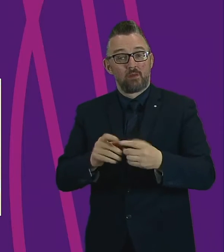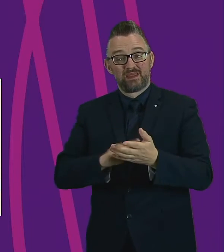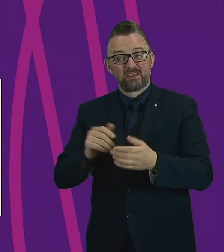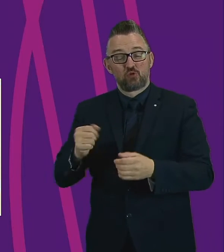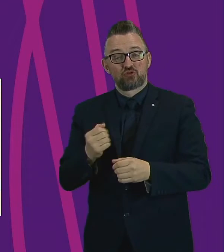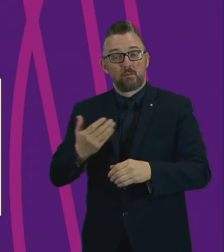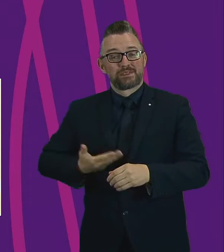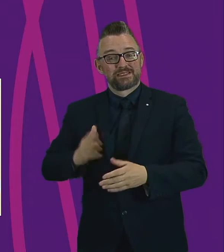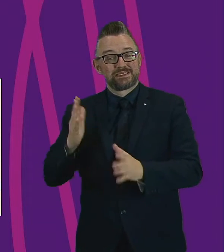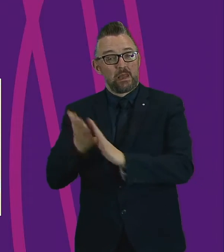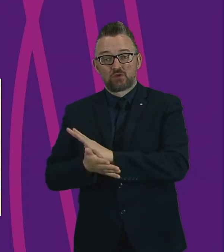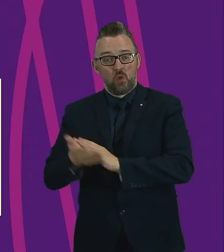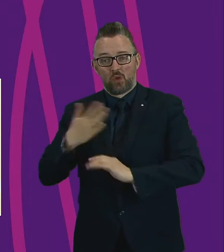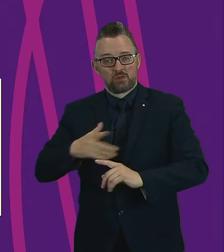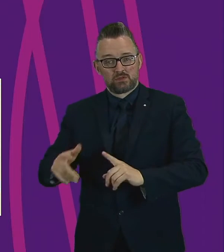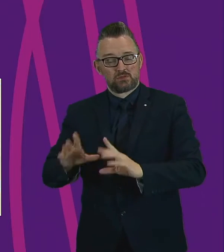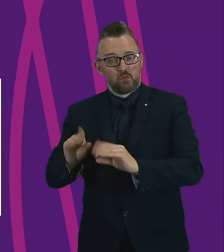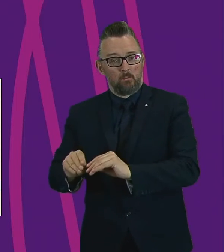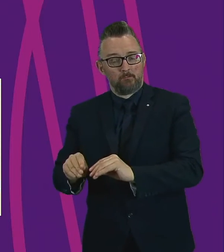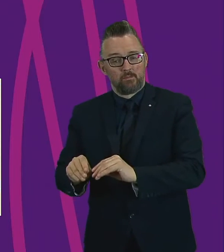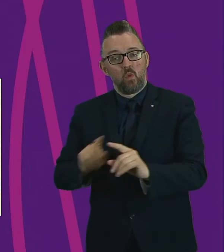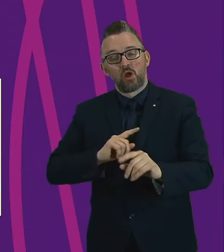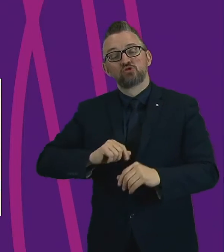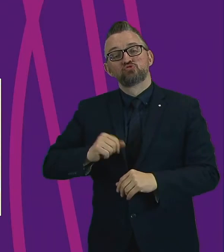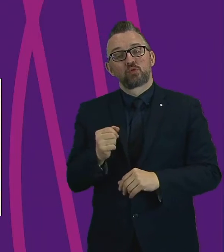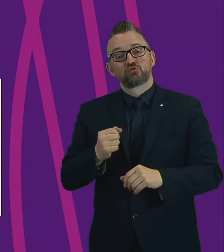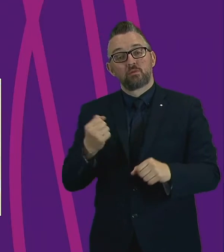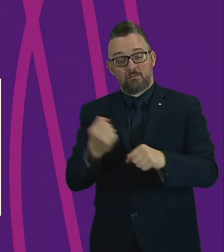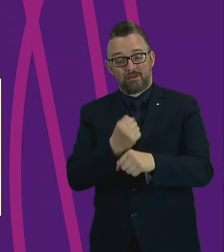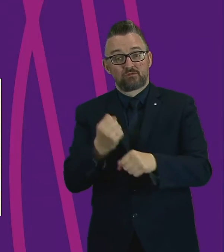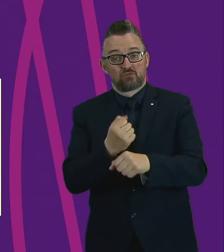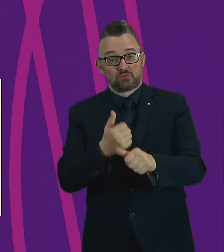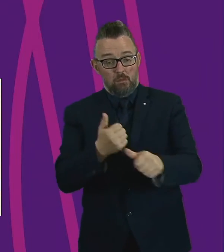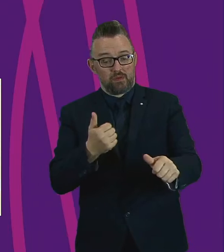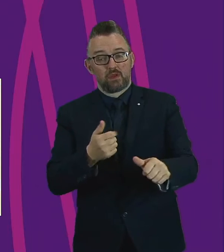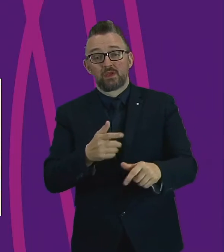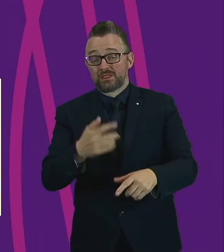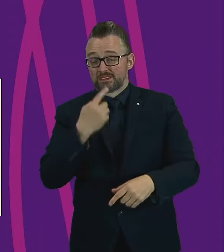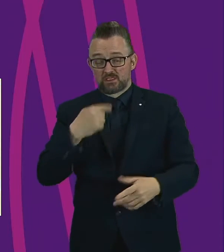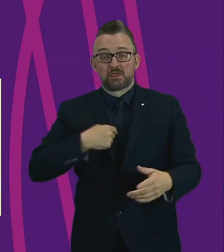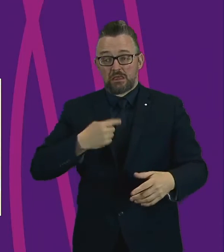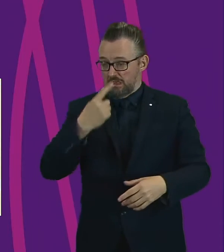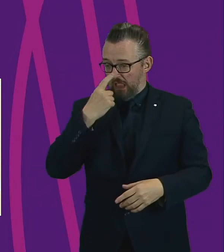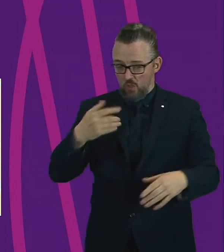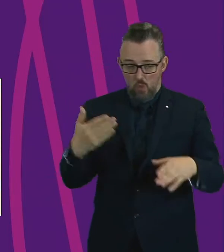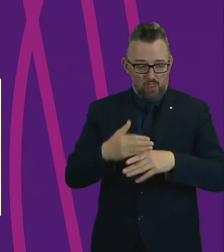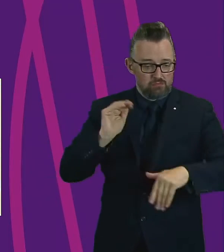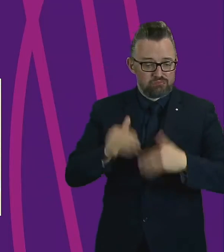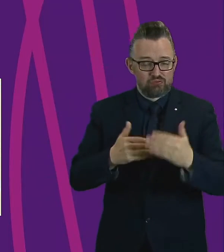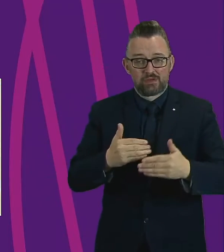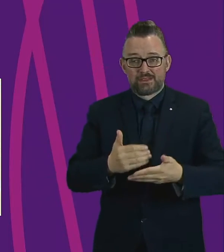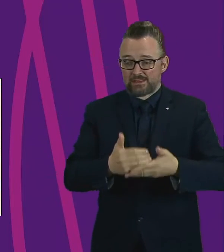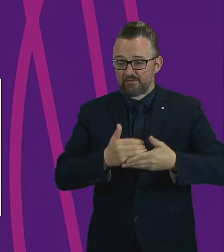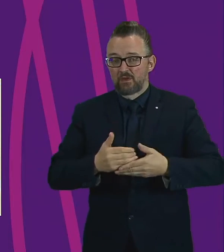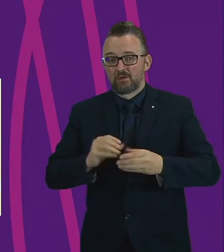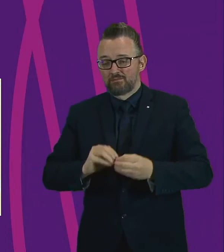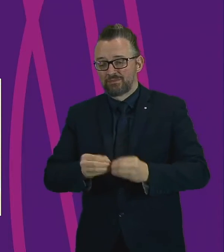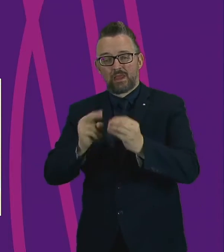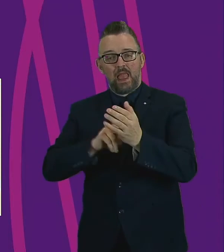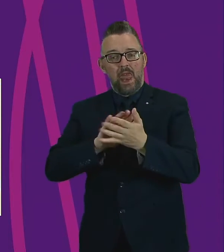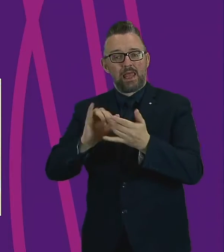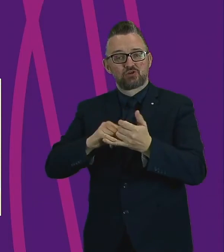businesses and jobs. For example, Scottish manufacturers have proven they can work safely producing NHS orders,